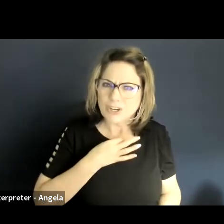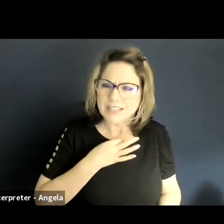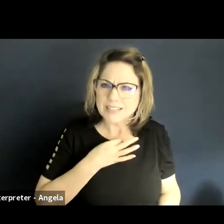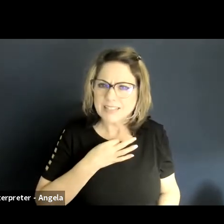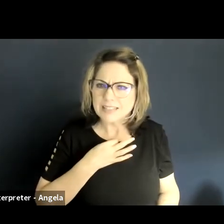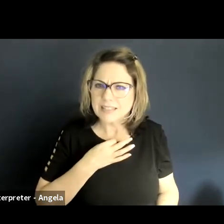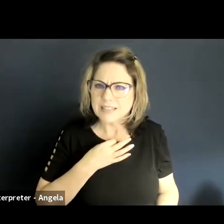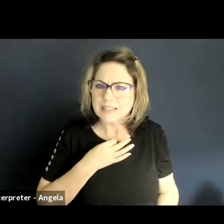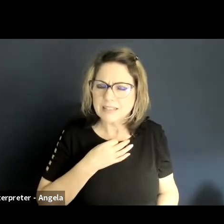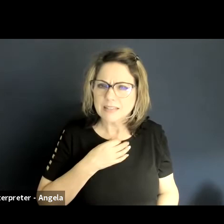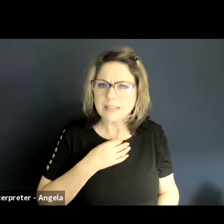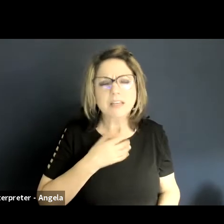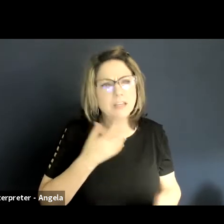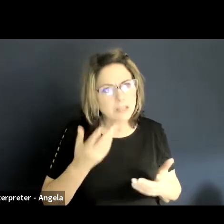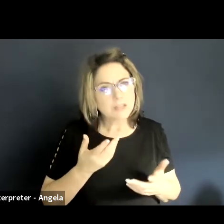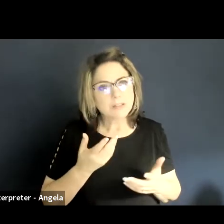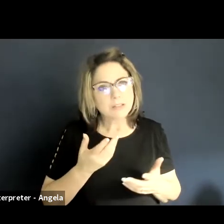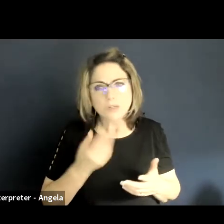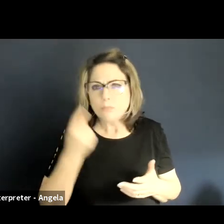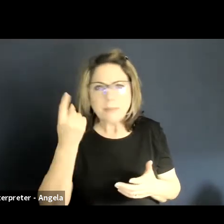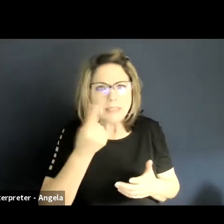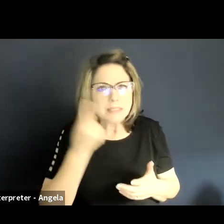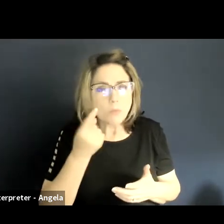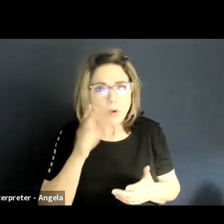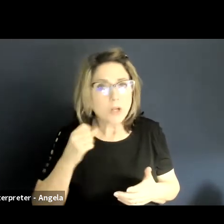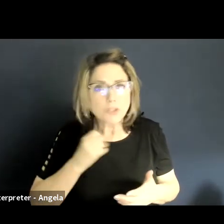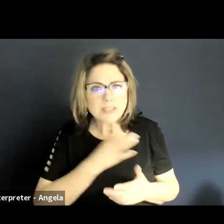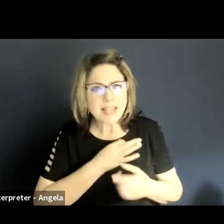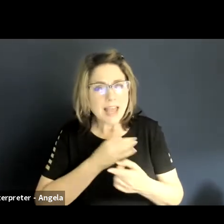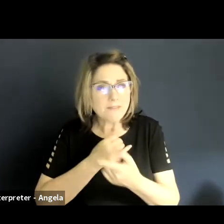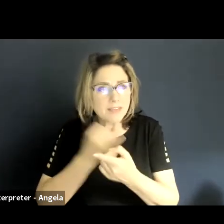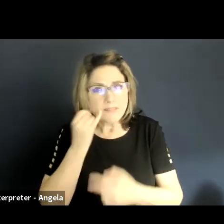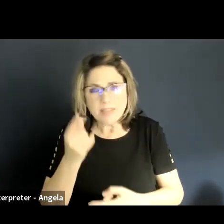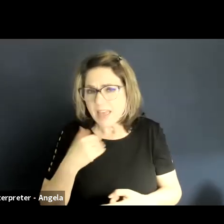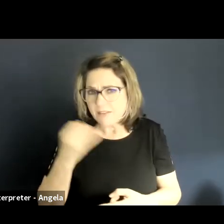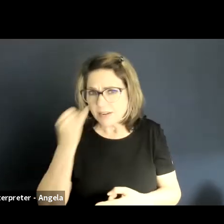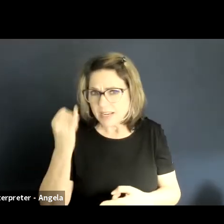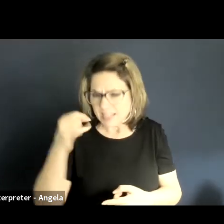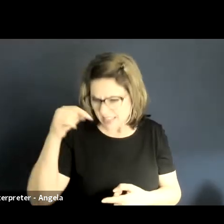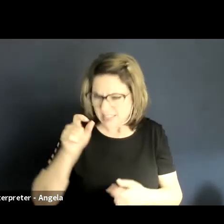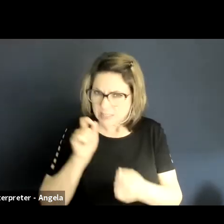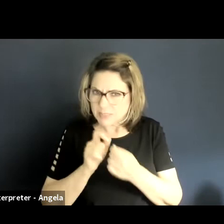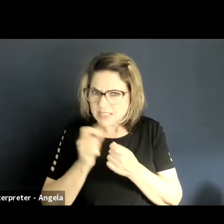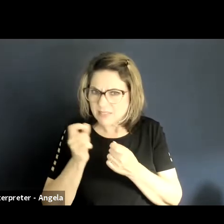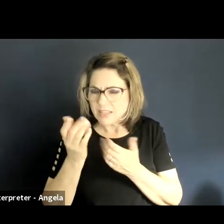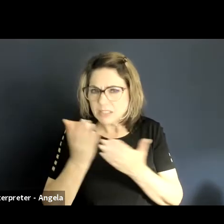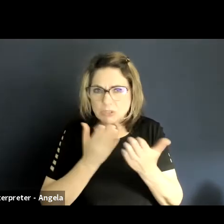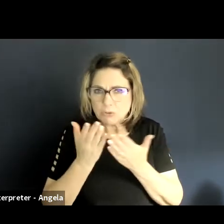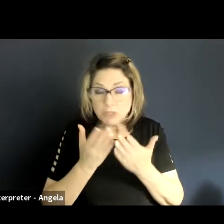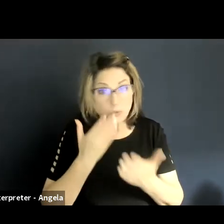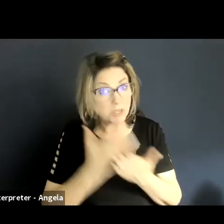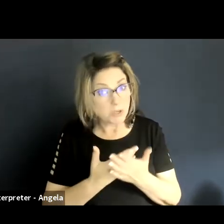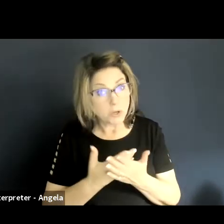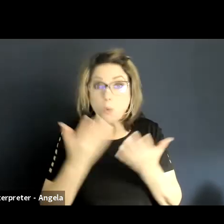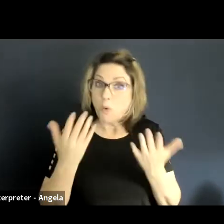activate your curiosity. And someone on your staff had an idea that this particular service would be good. Well,